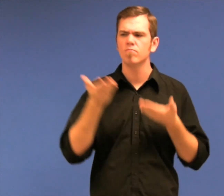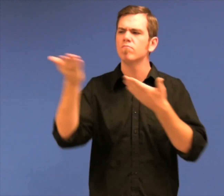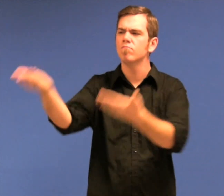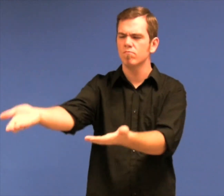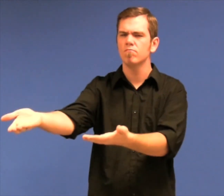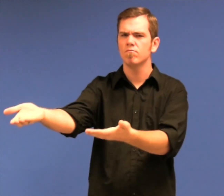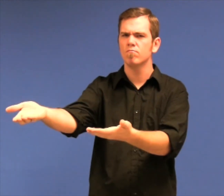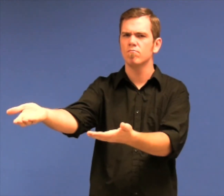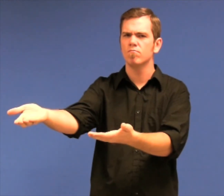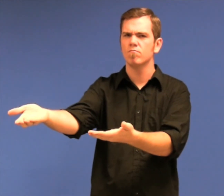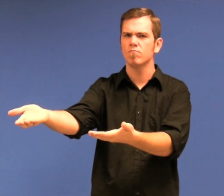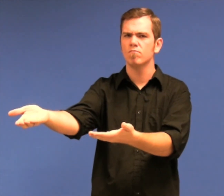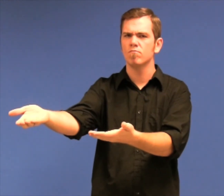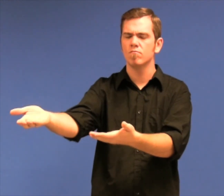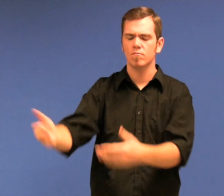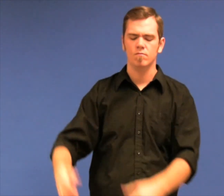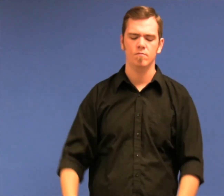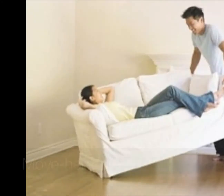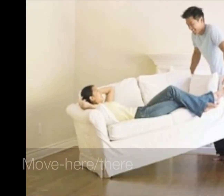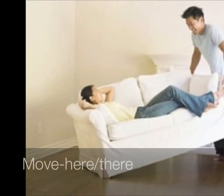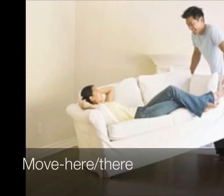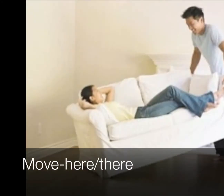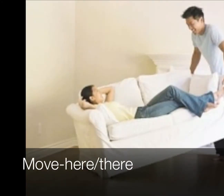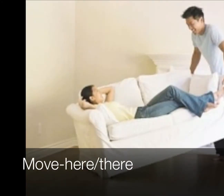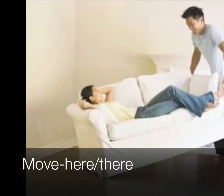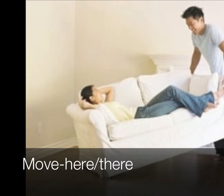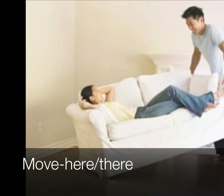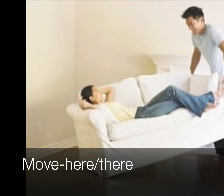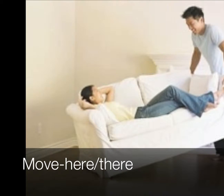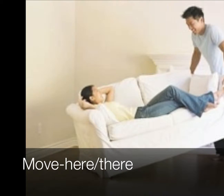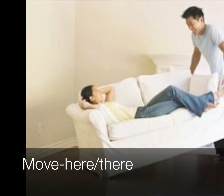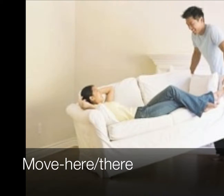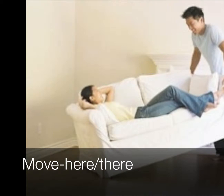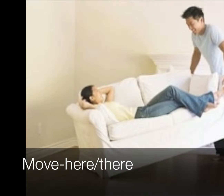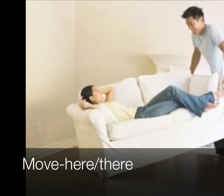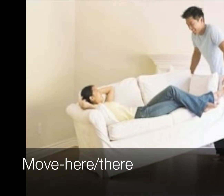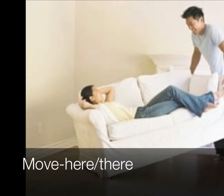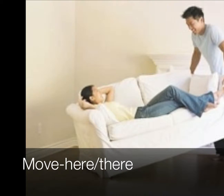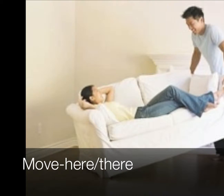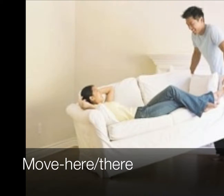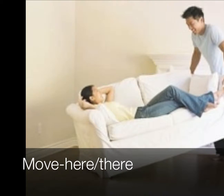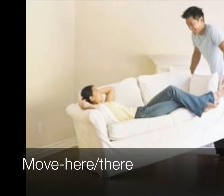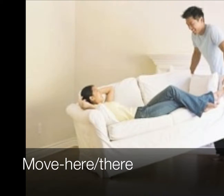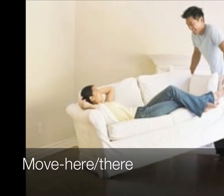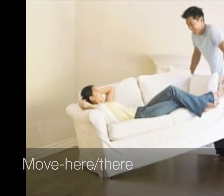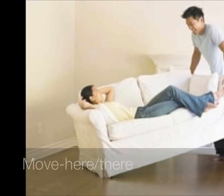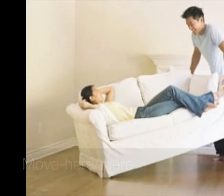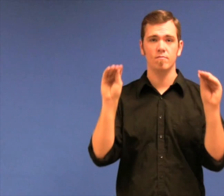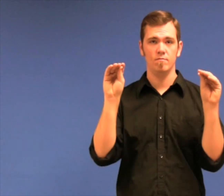Bring there. Now, if you're just talking about moving something, you want to use the sign